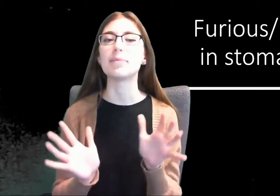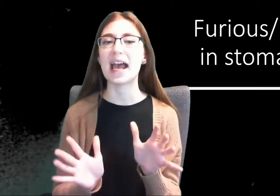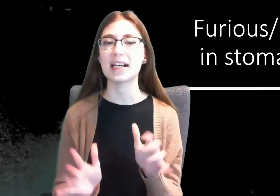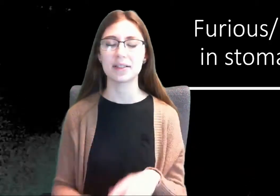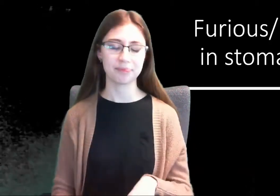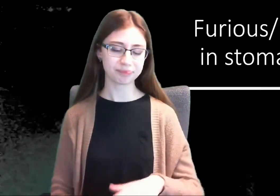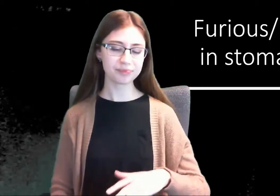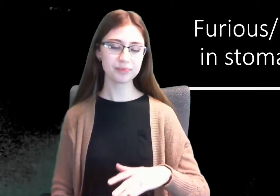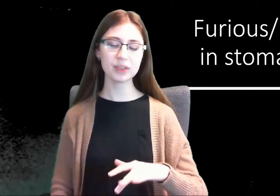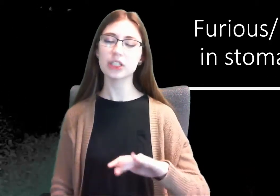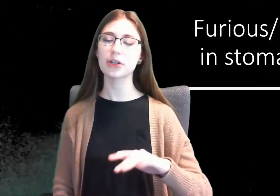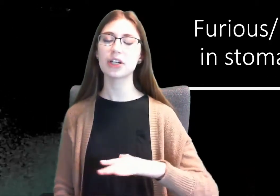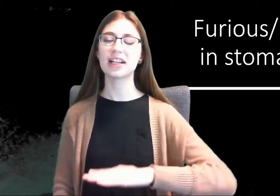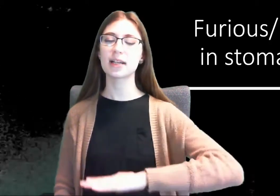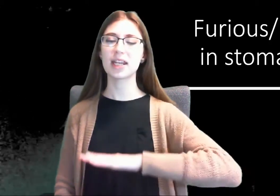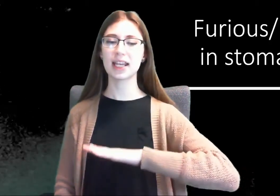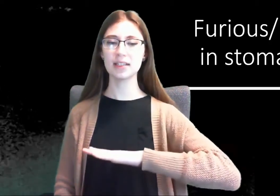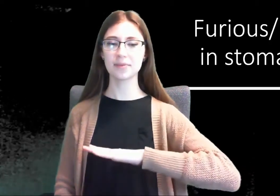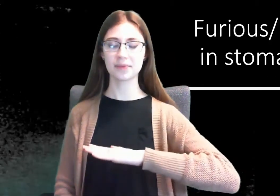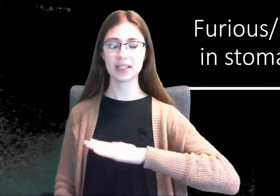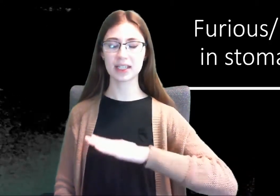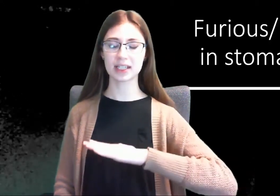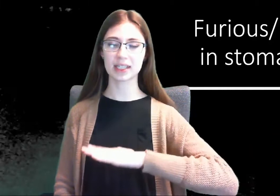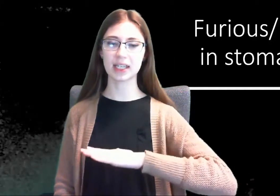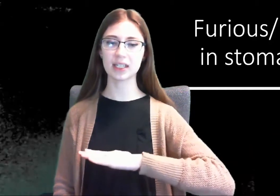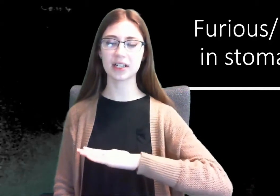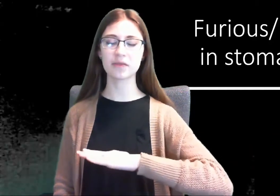mad. So your non-dominant hand is going to sit here in front of your